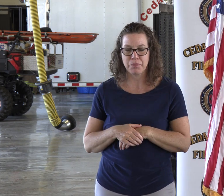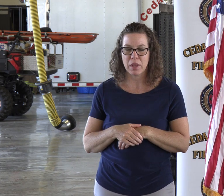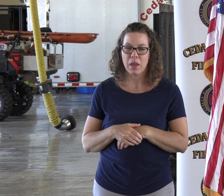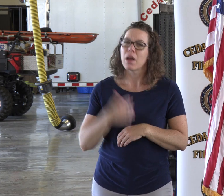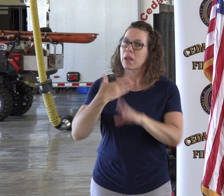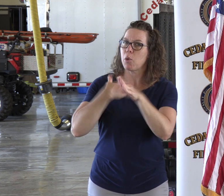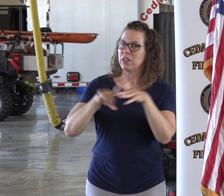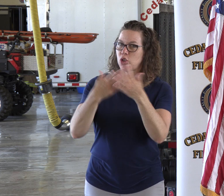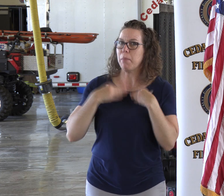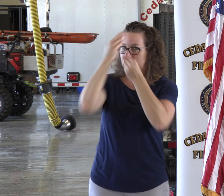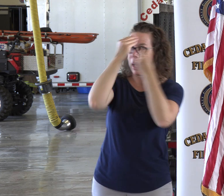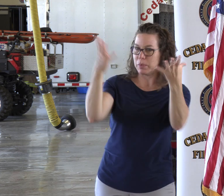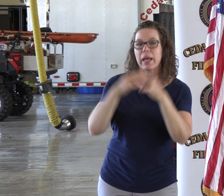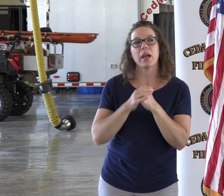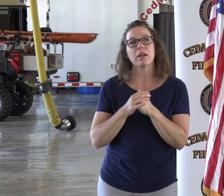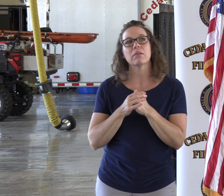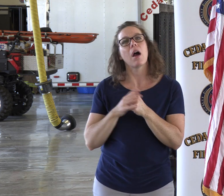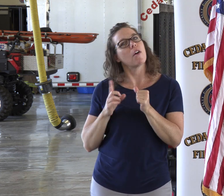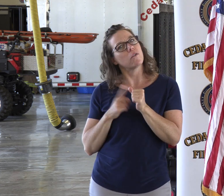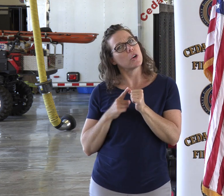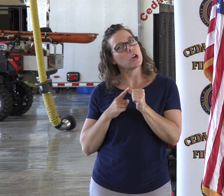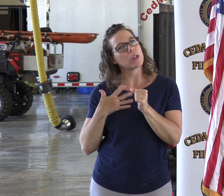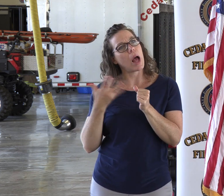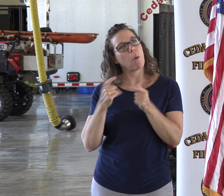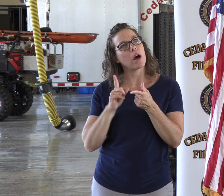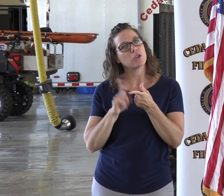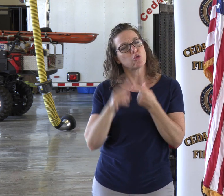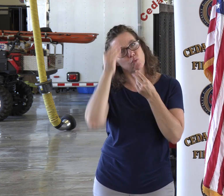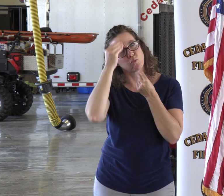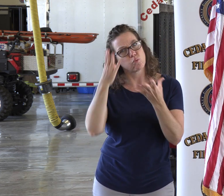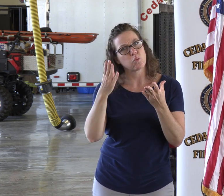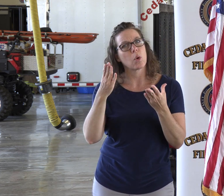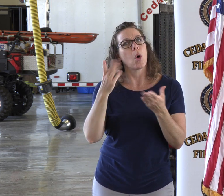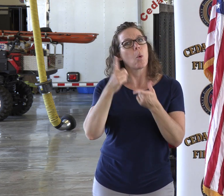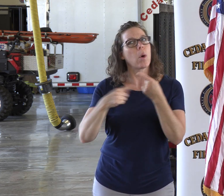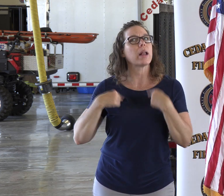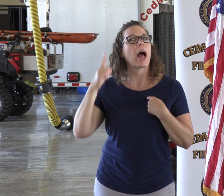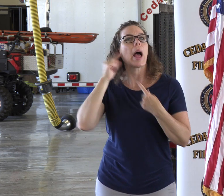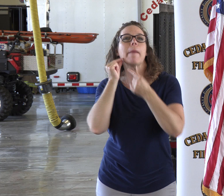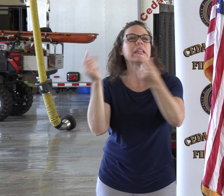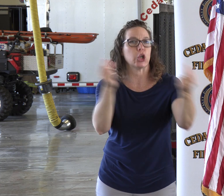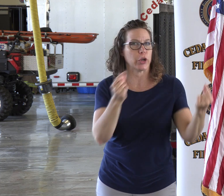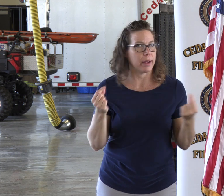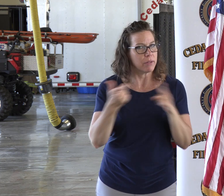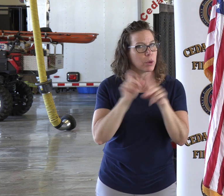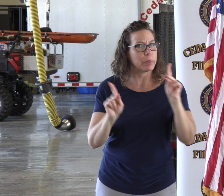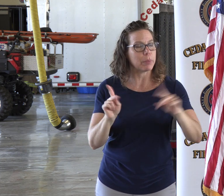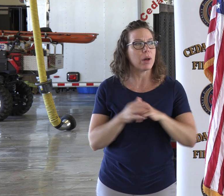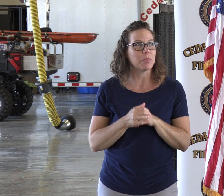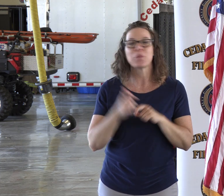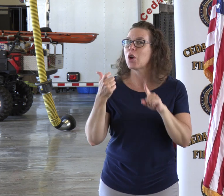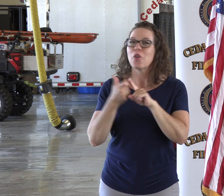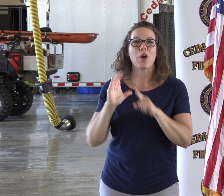update, I thought it'd be fitting to tell you what we're hearing at the front lines. These